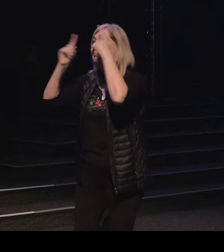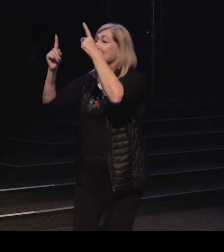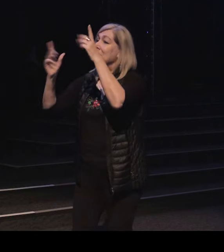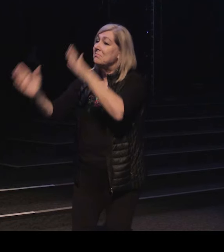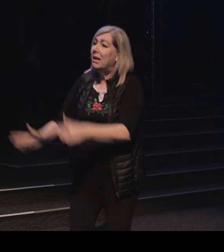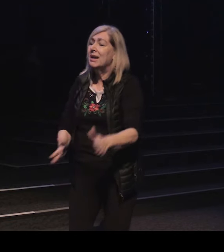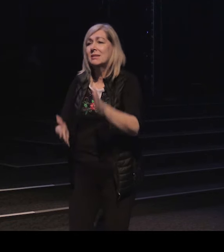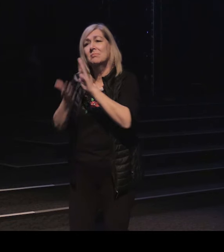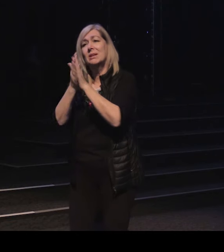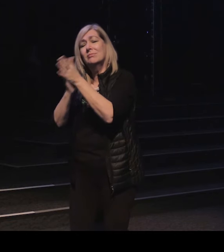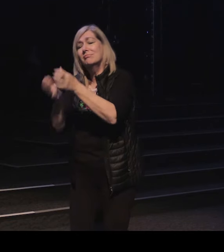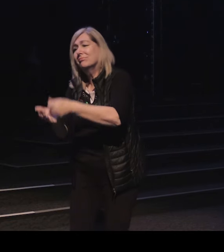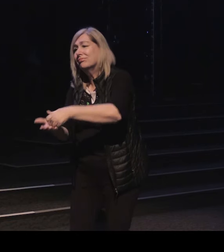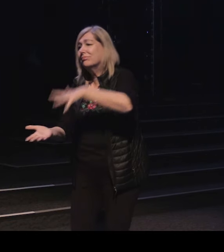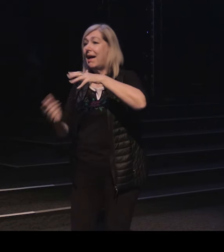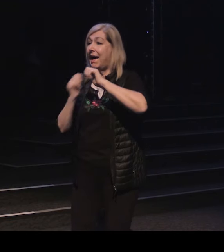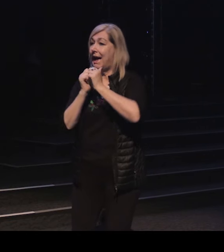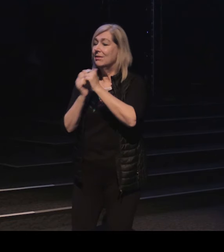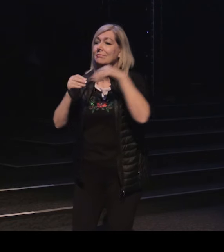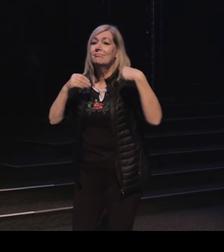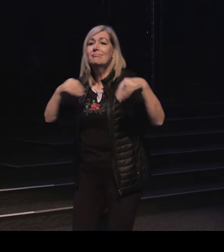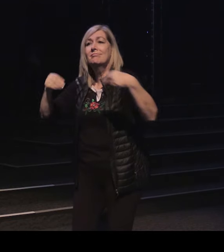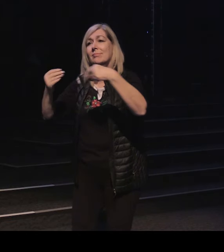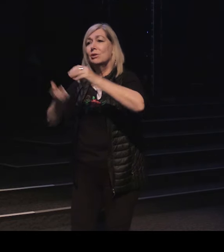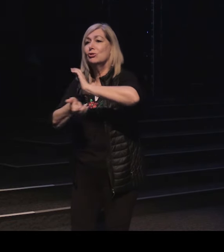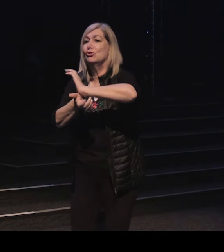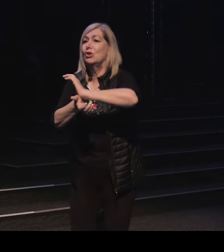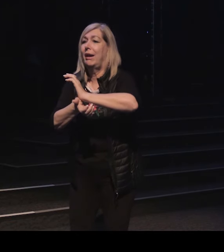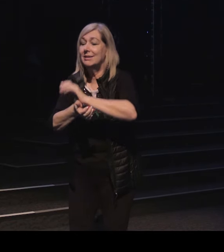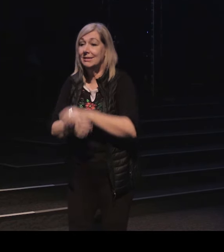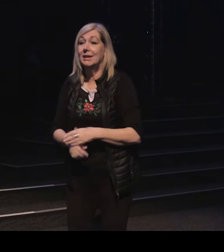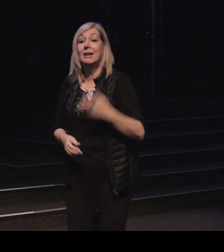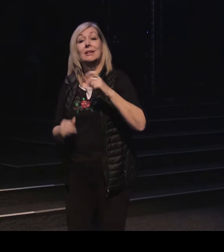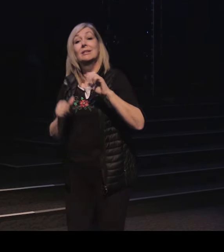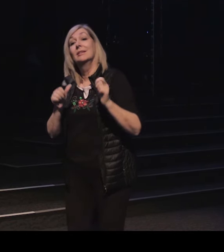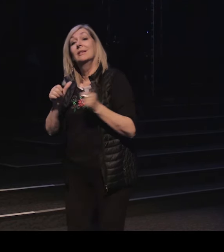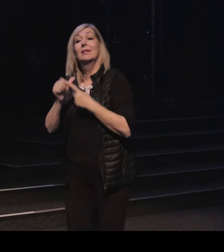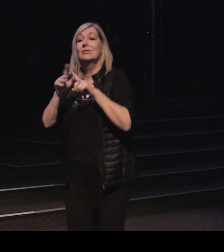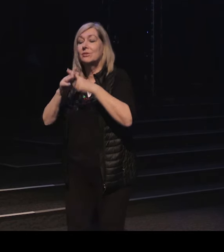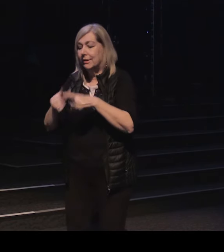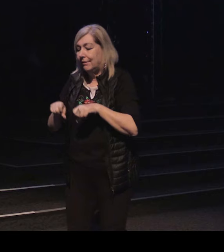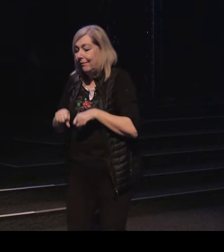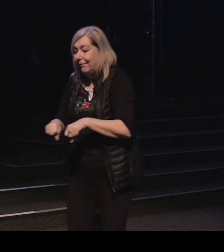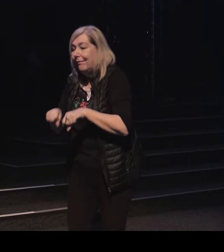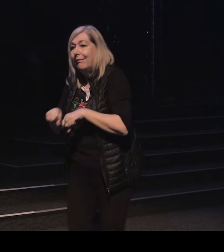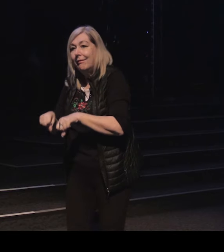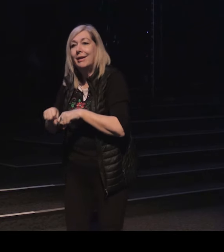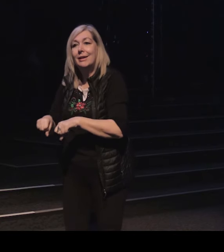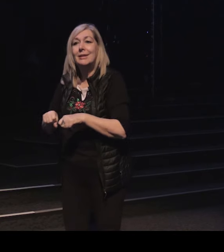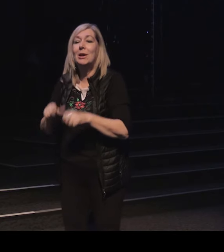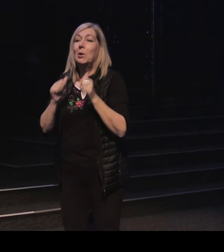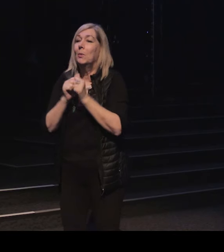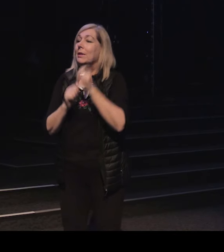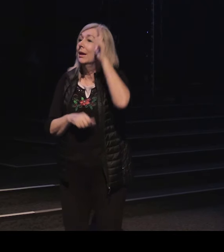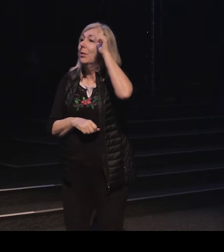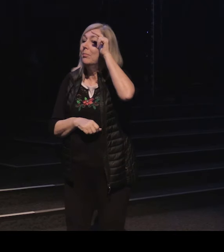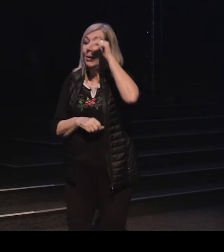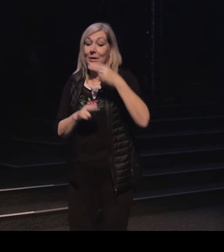by making and selling cheese, and he began with a little buggy pulled by a pony